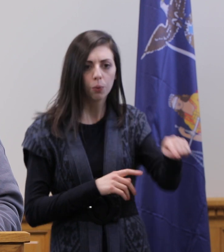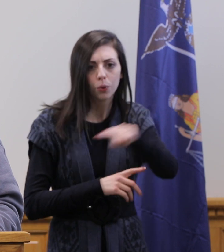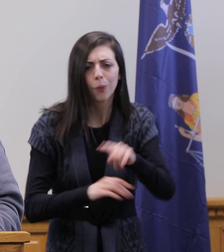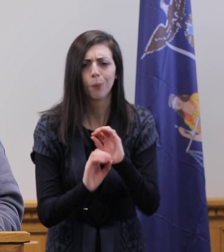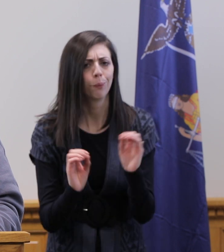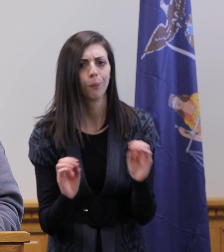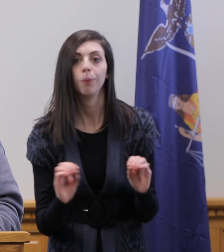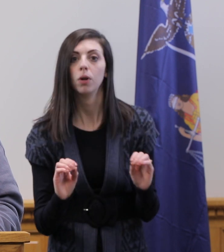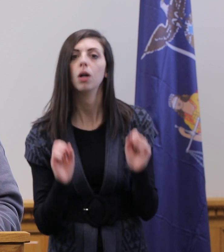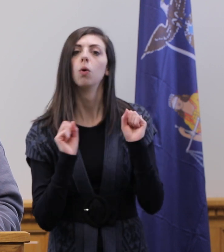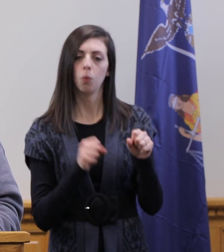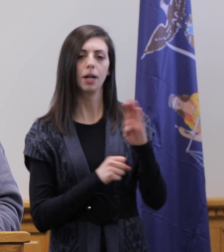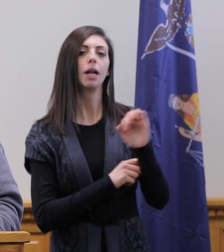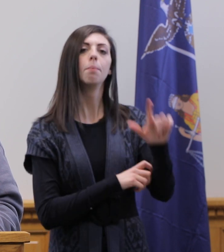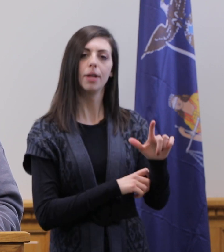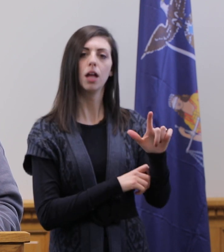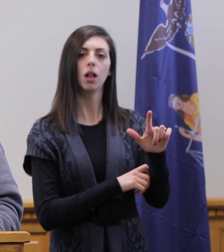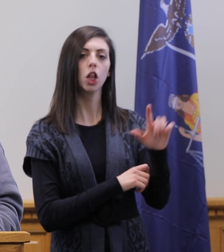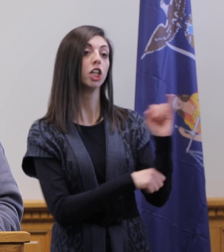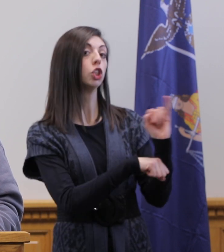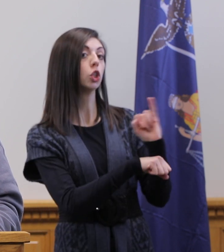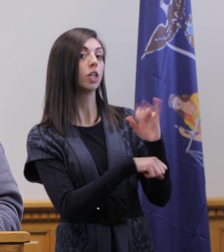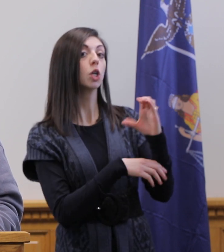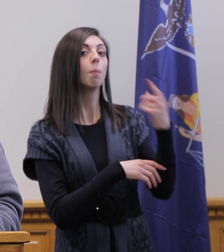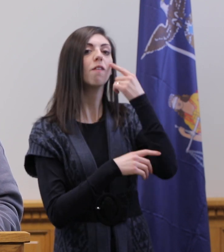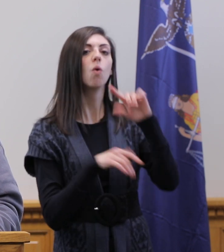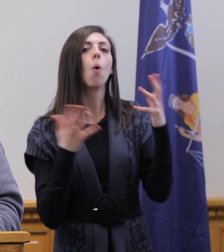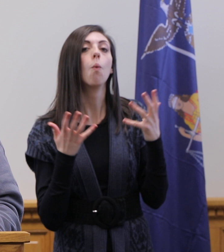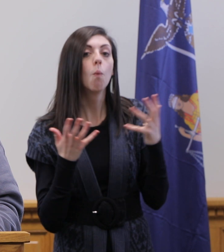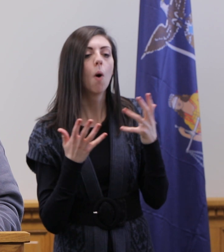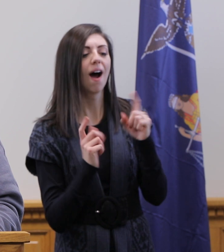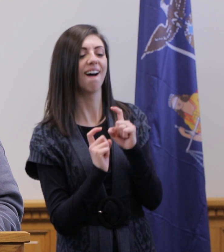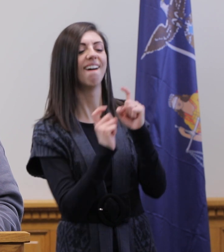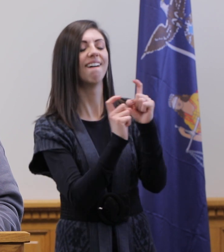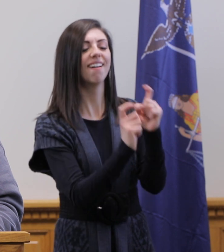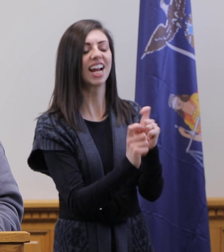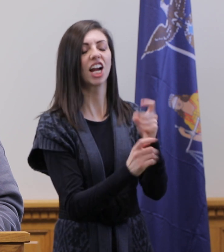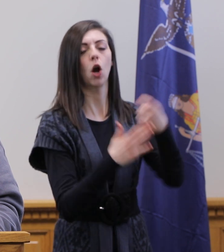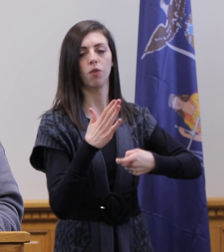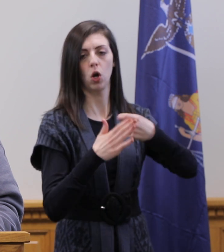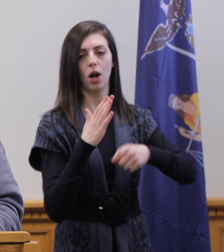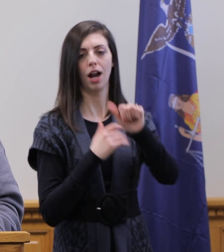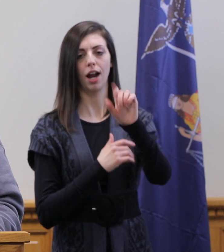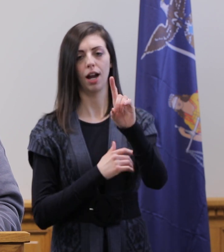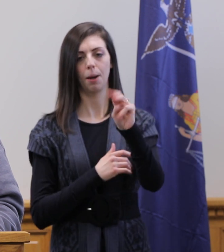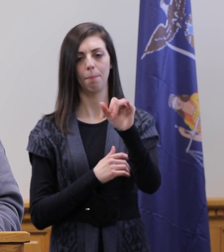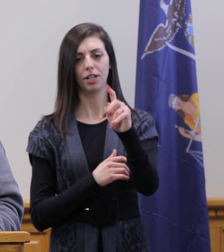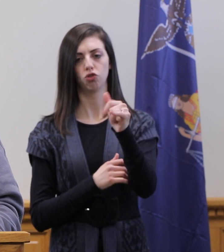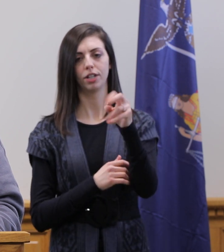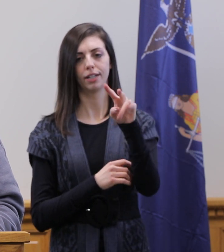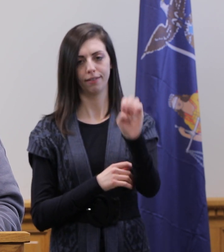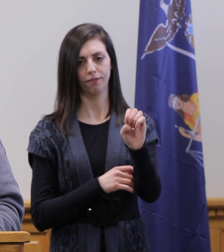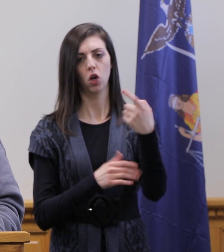We can bill insurance companies for administrative costs only, so that we recoup that expense for our taxpayers. This is